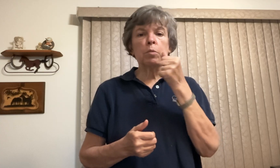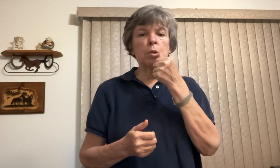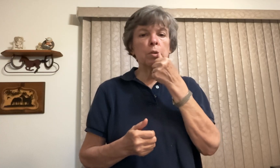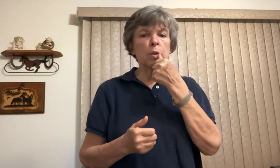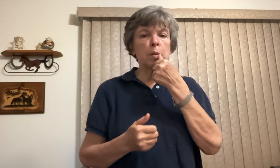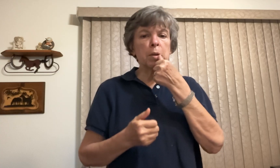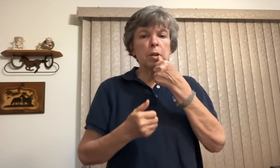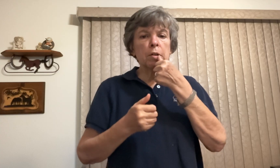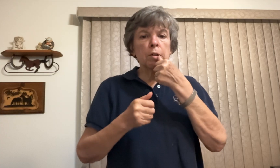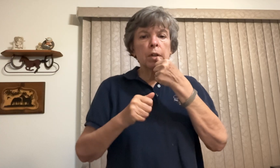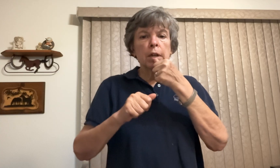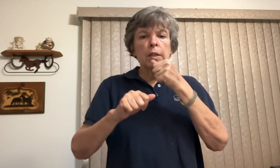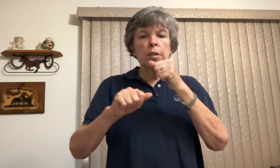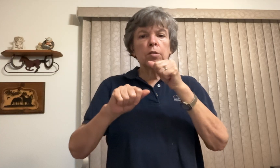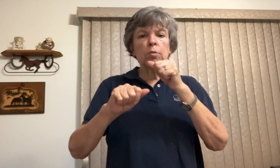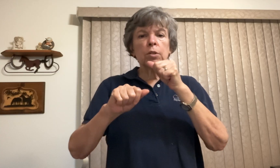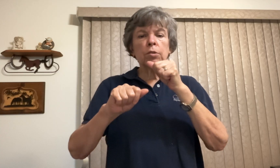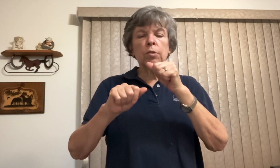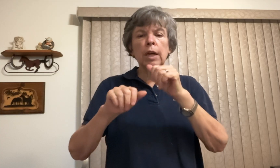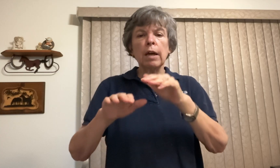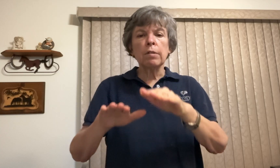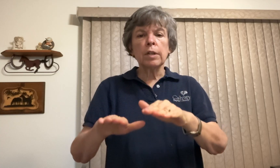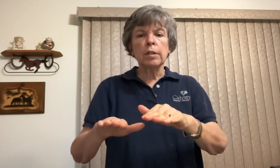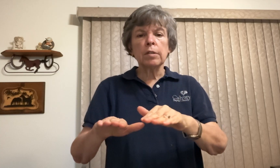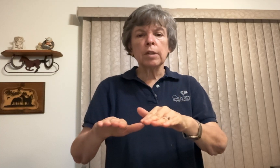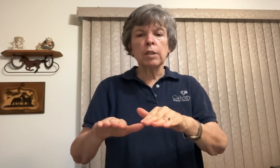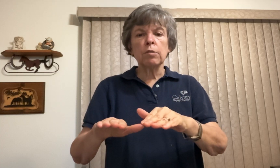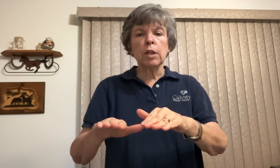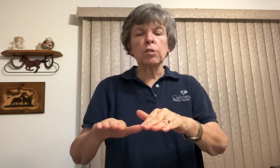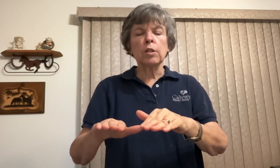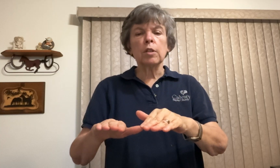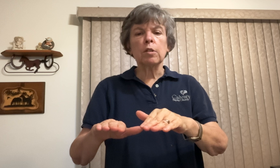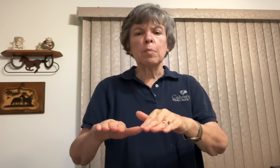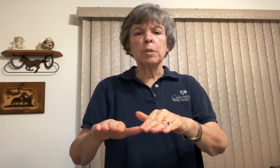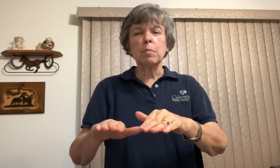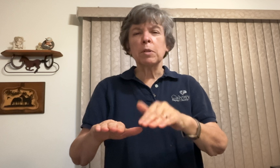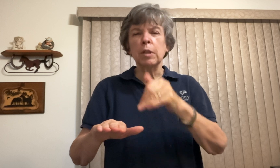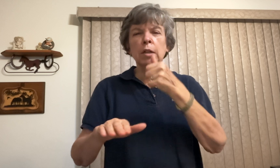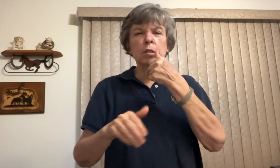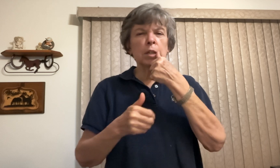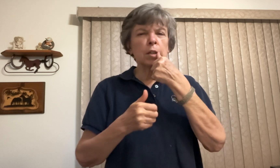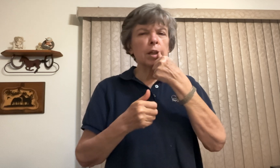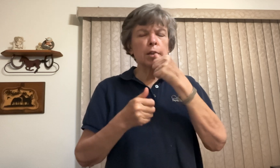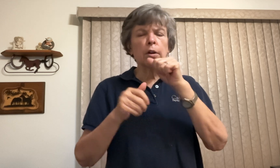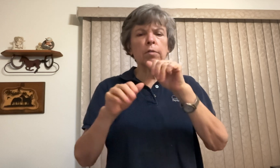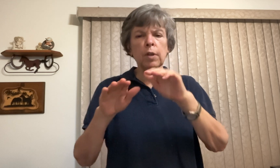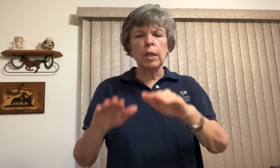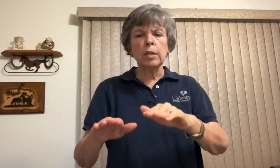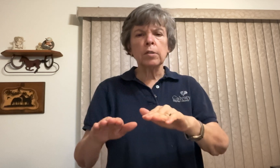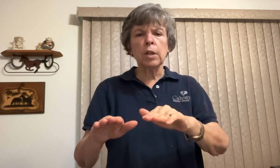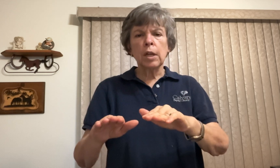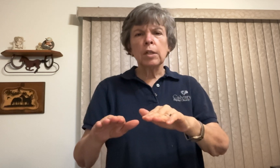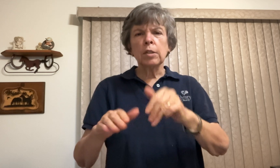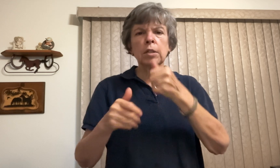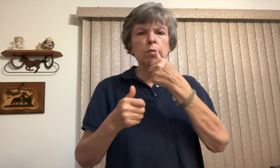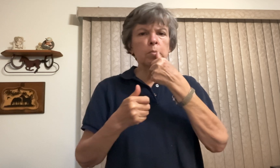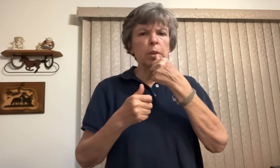put your thumb here and then your wrists turn out, and it's like you're touching the top of someone's head. It's like the laying on of hands to give a